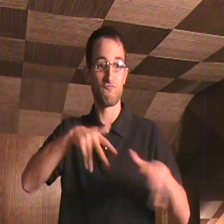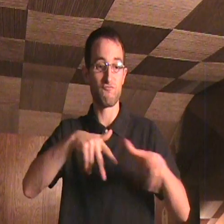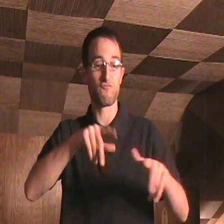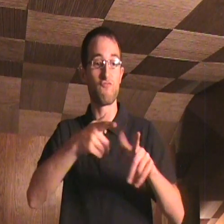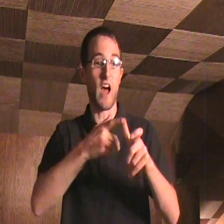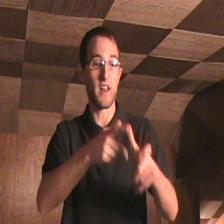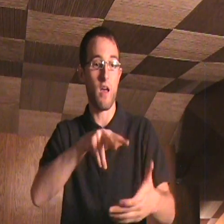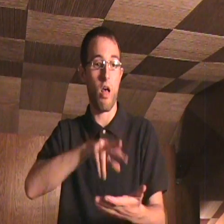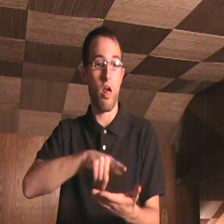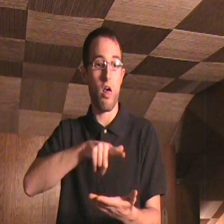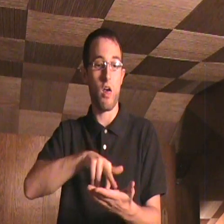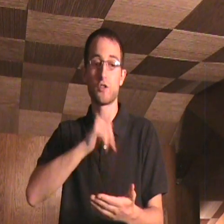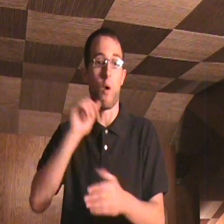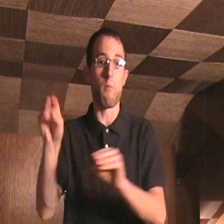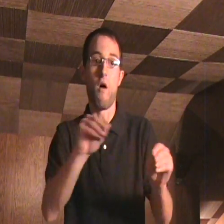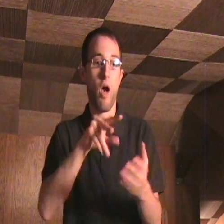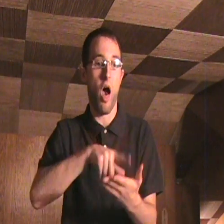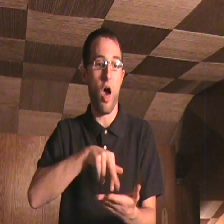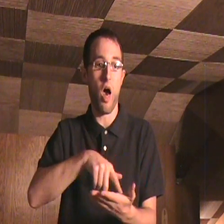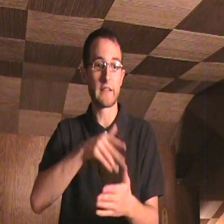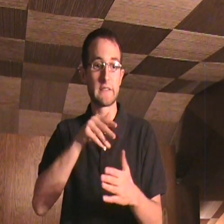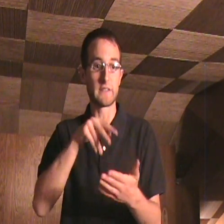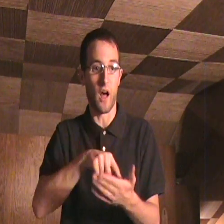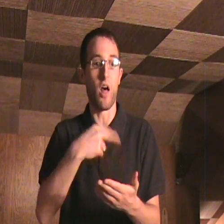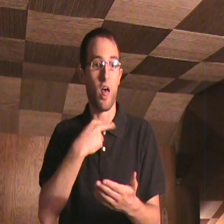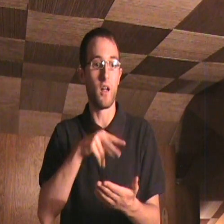Run right in place. Like this. Excellent.